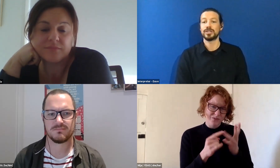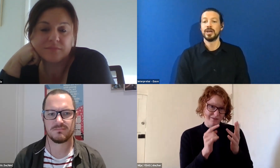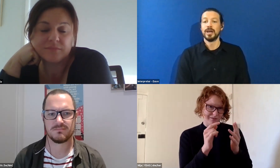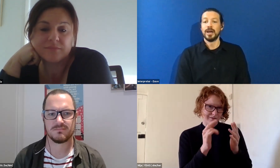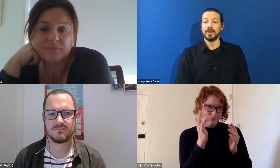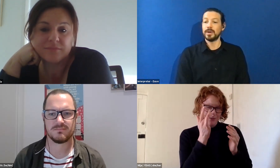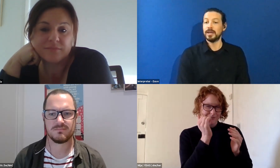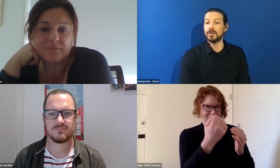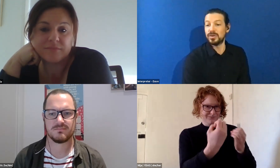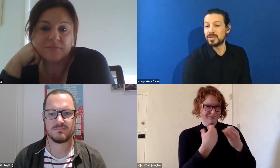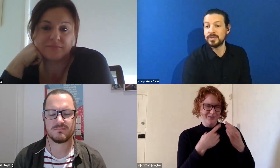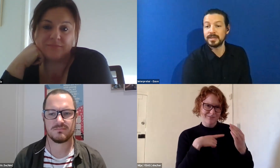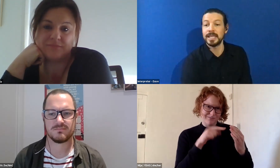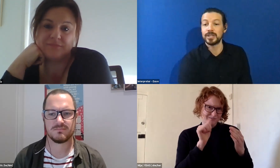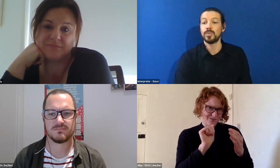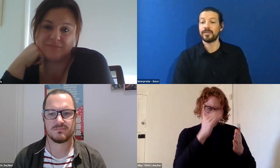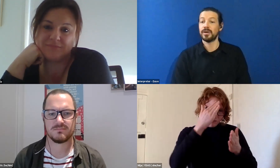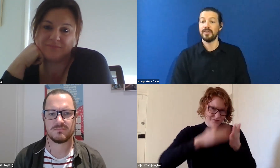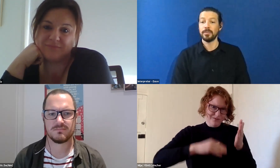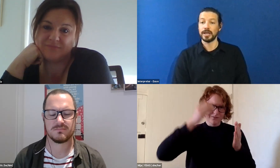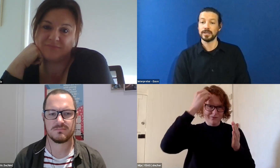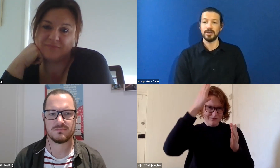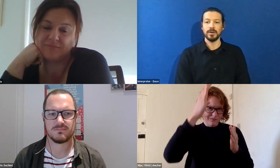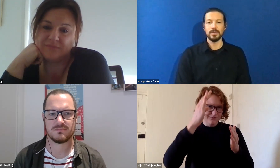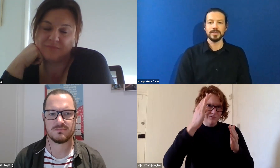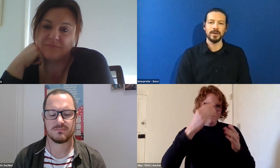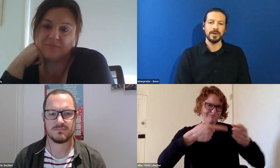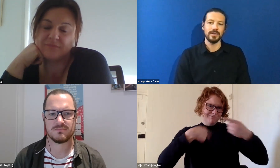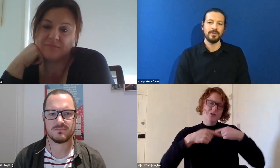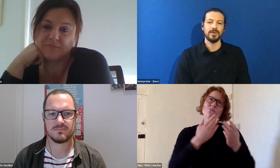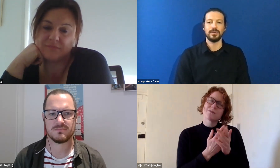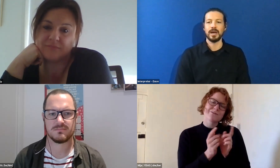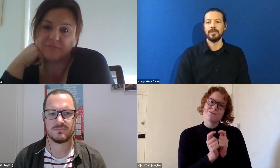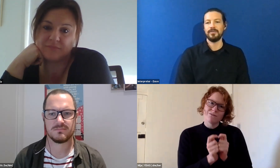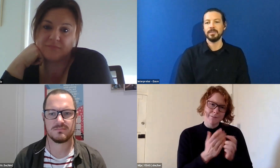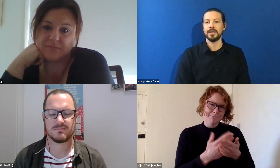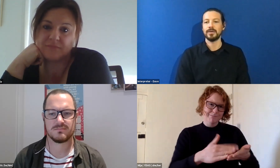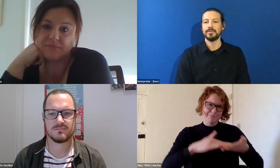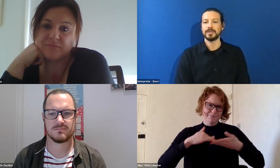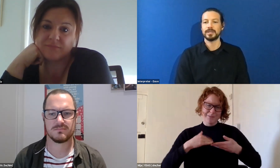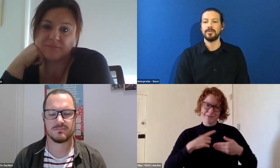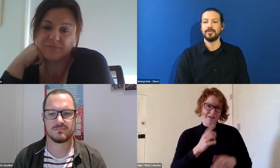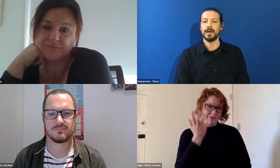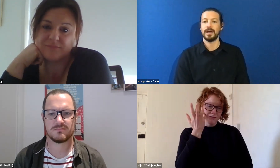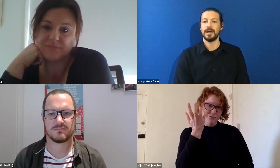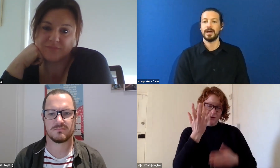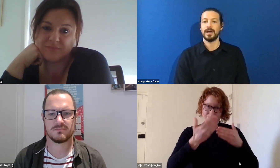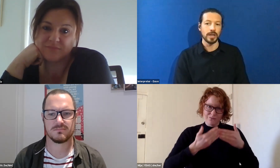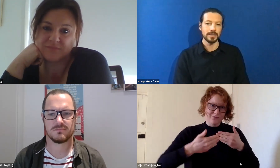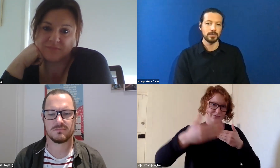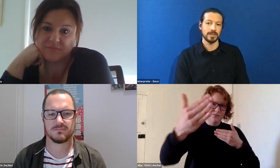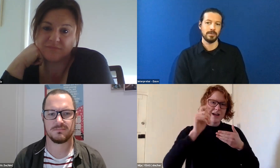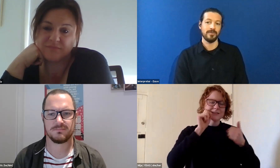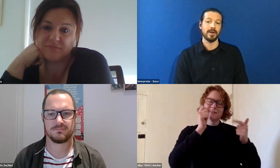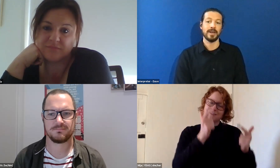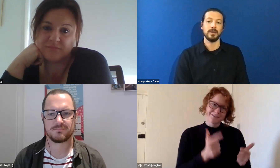but the approach that we use needs to work for everybody. So Melissa, I wonder if you could fill me in on some of